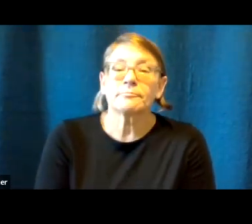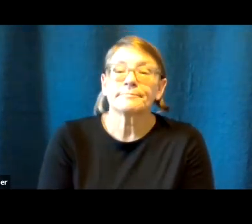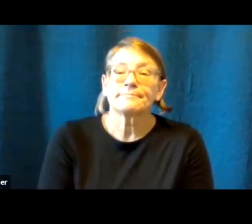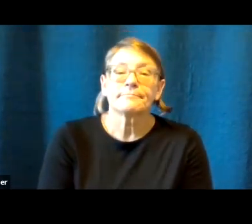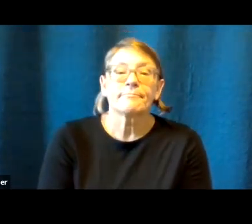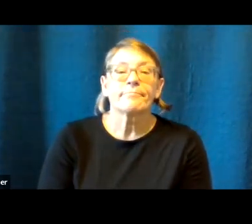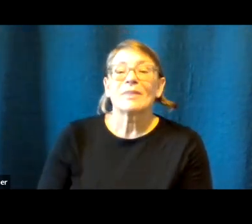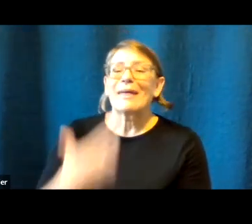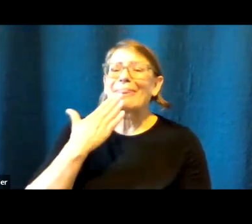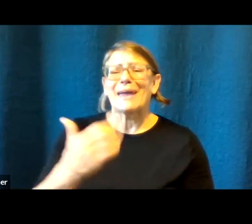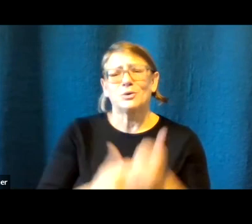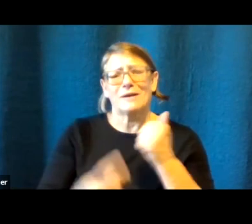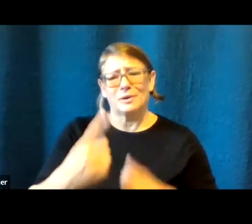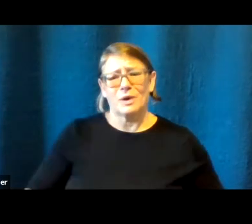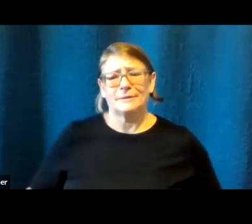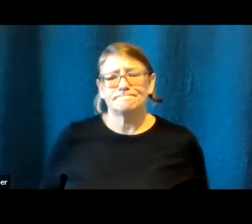Thank you, everyone.